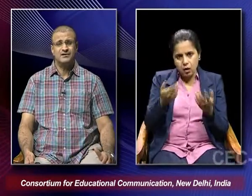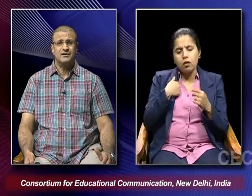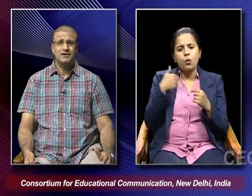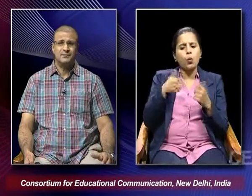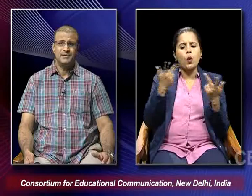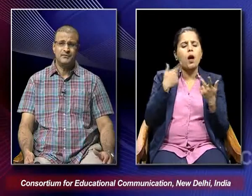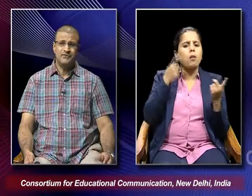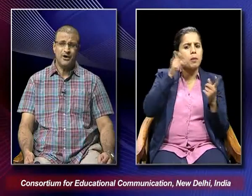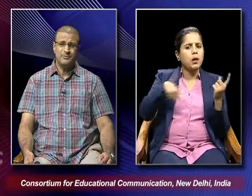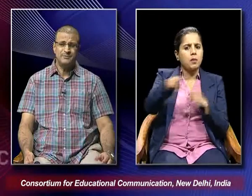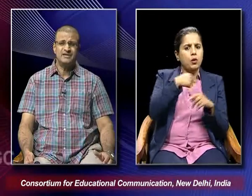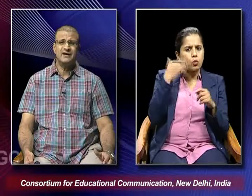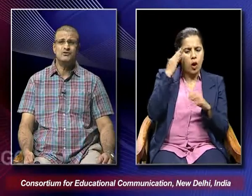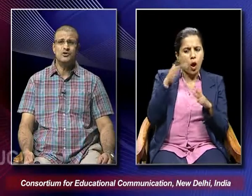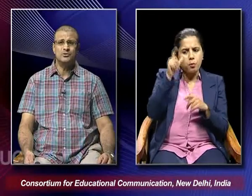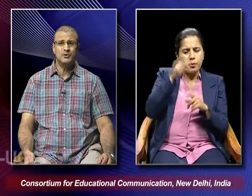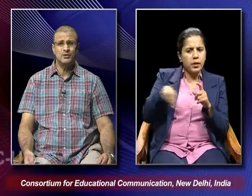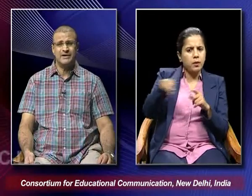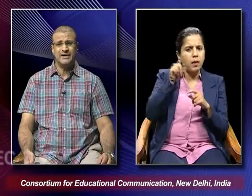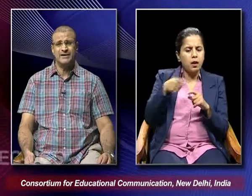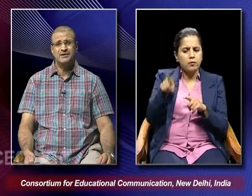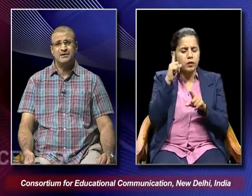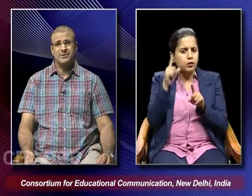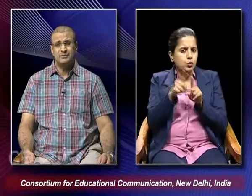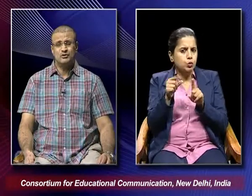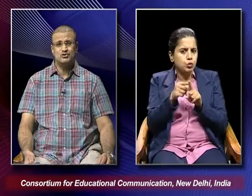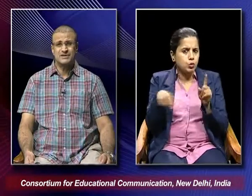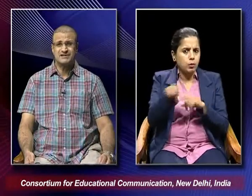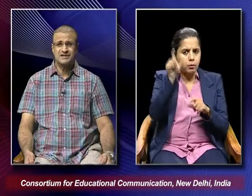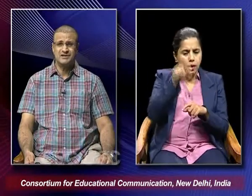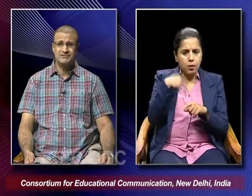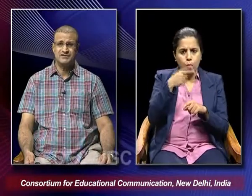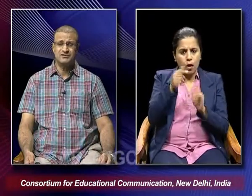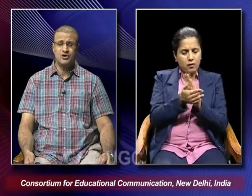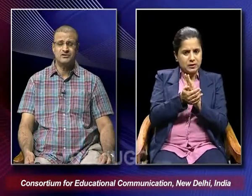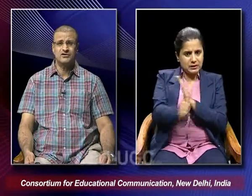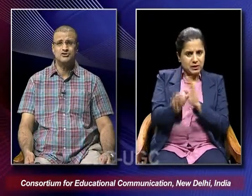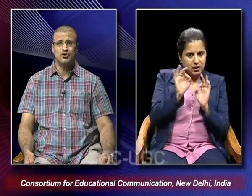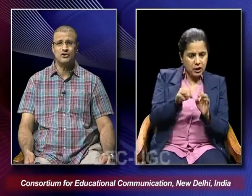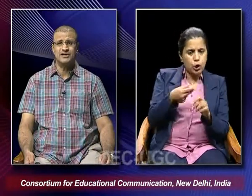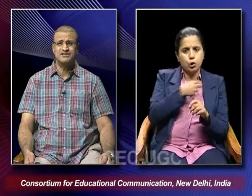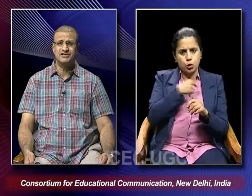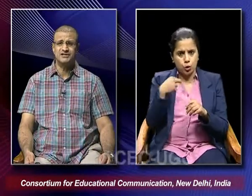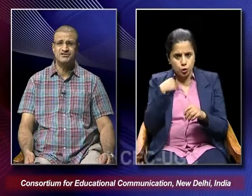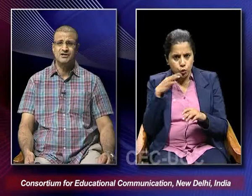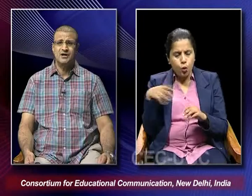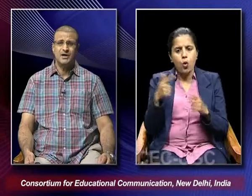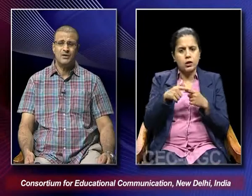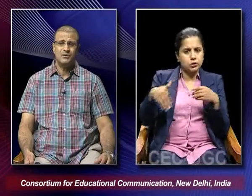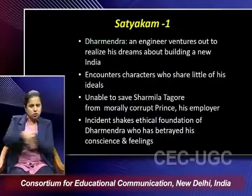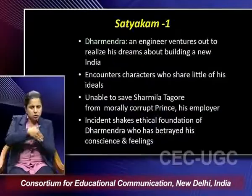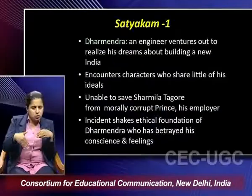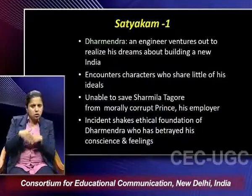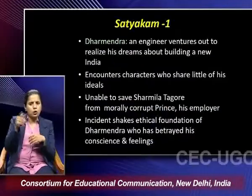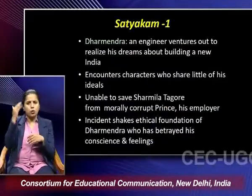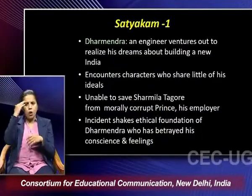where how people, they have to contribute, and people, those who are skilled, whether the doctors or the engineers, how